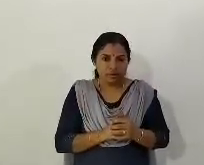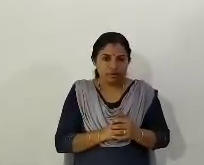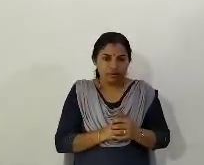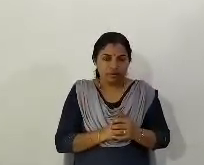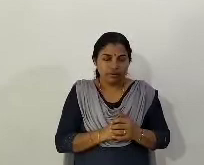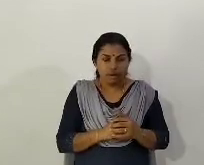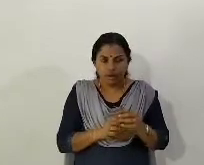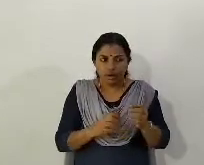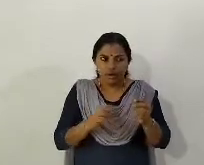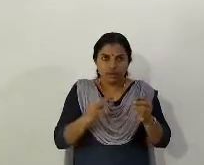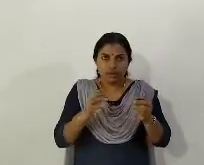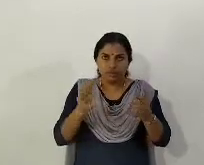or